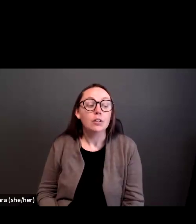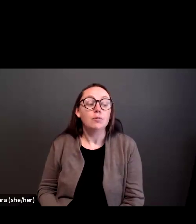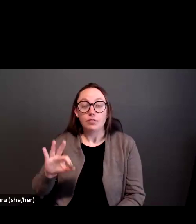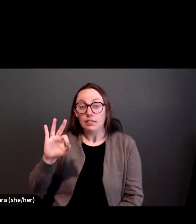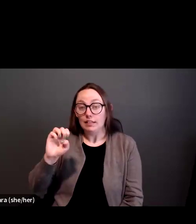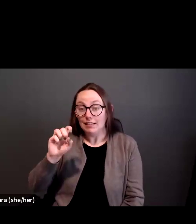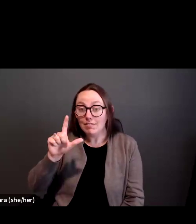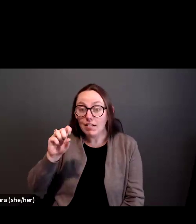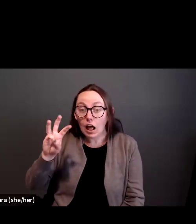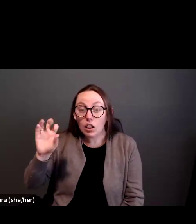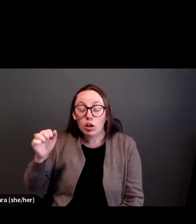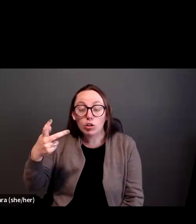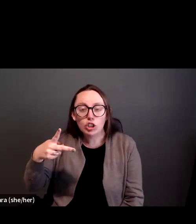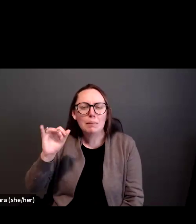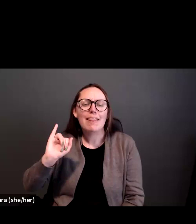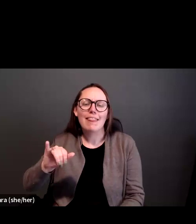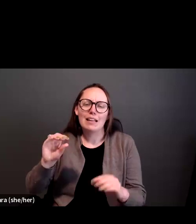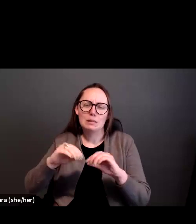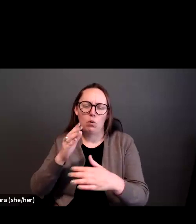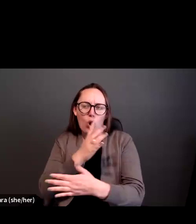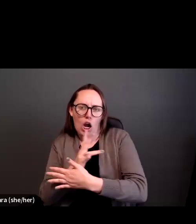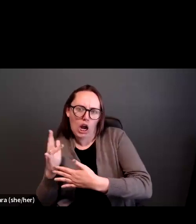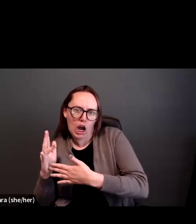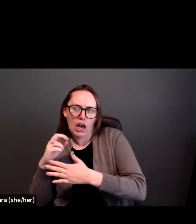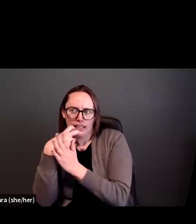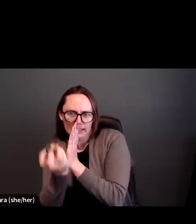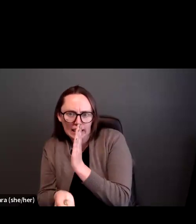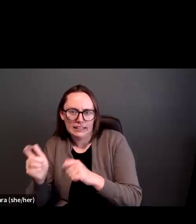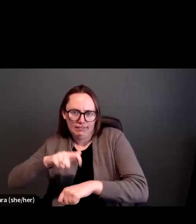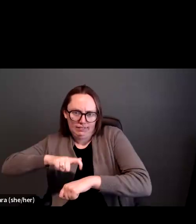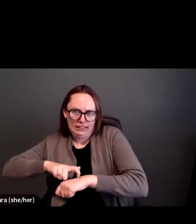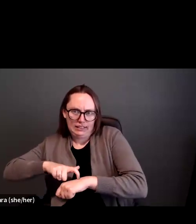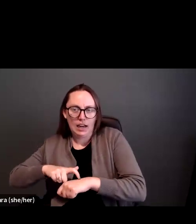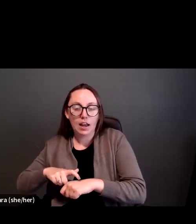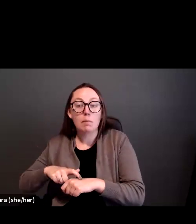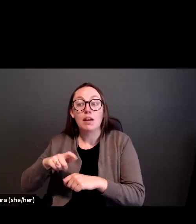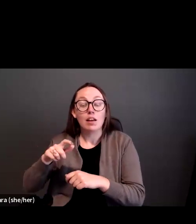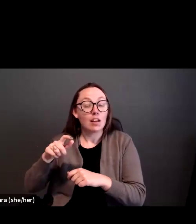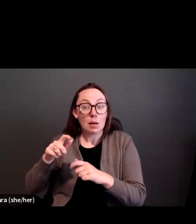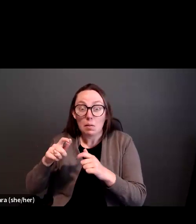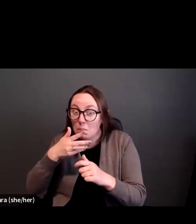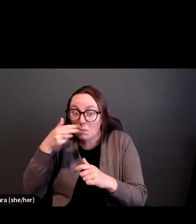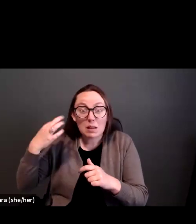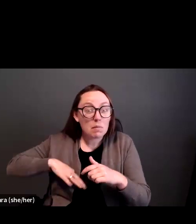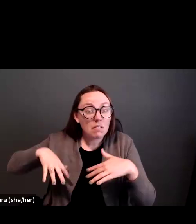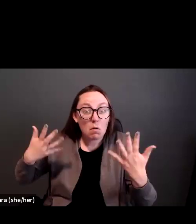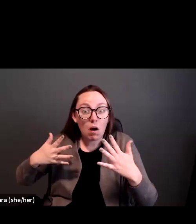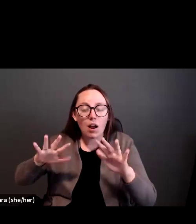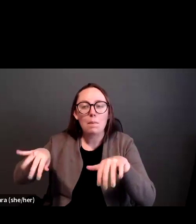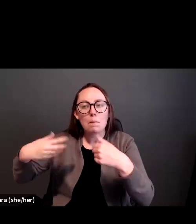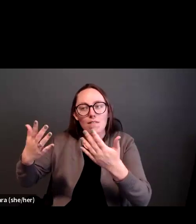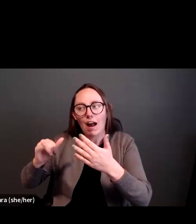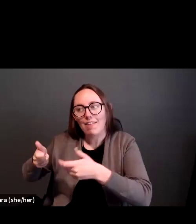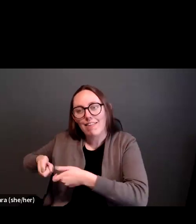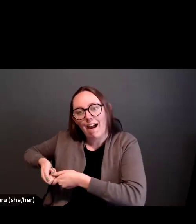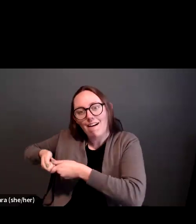advantage of the fellowships, I think, is us giving them the scaffolding to make that large project happen. And hopefully by the time they get to